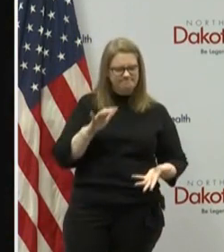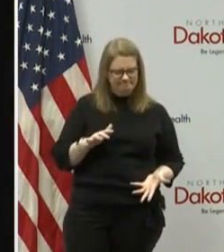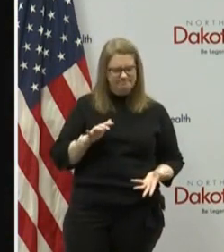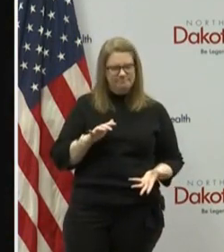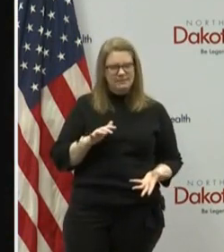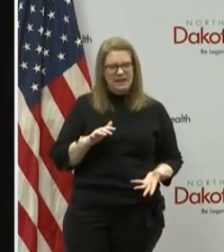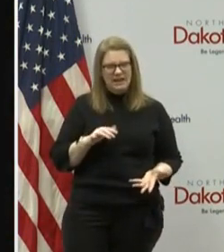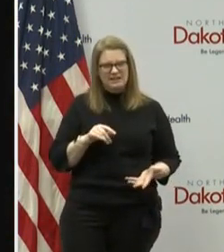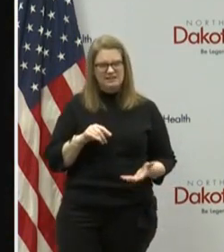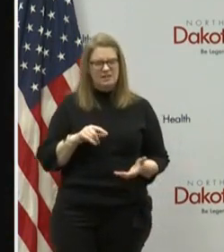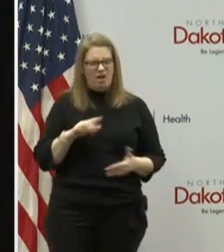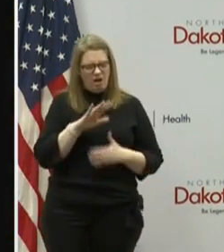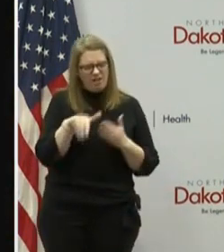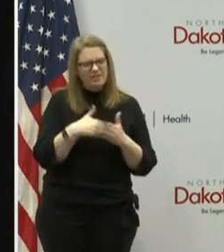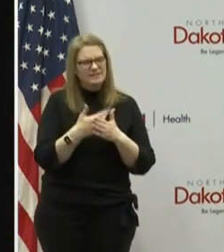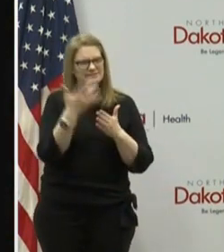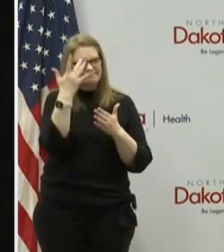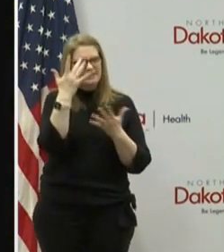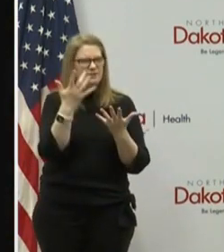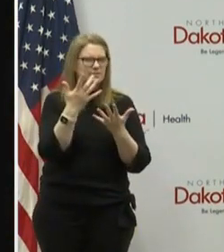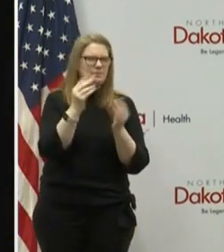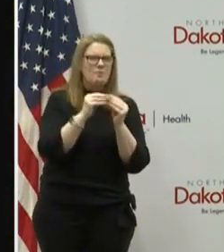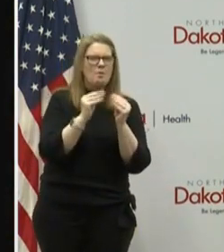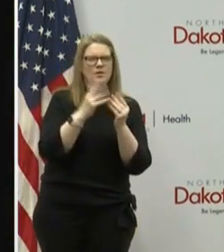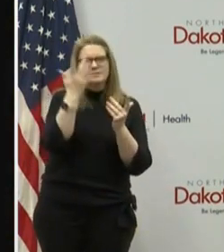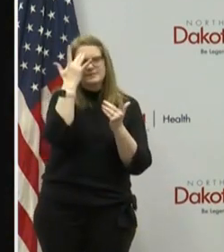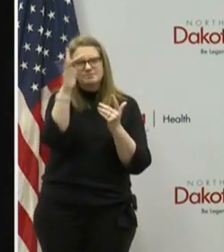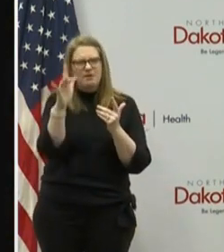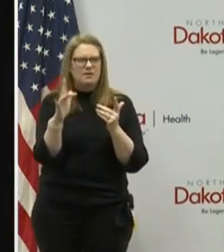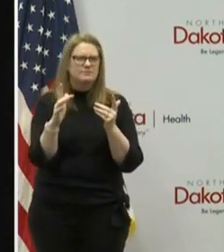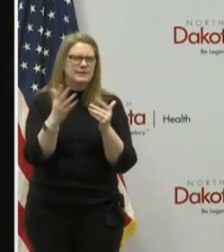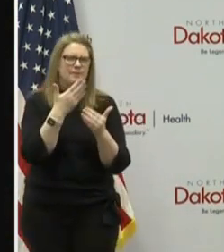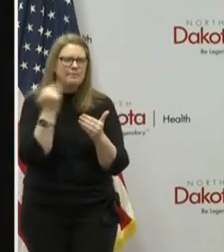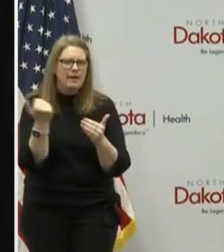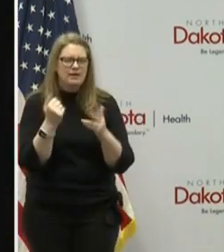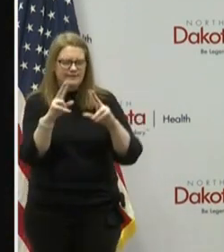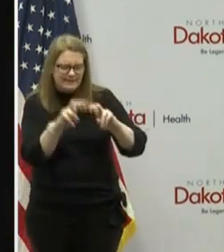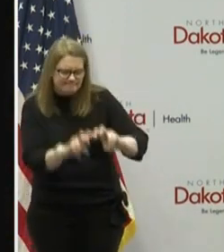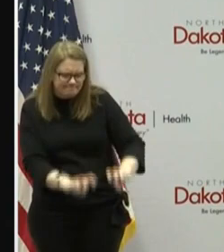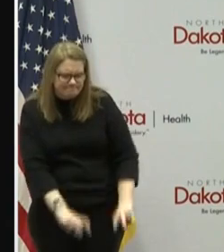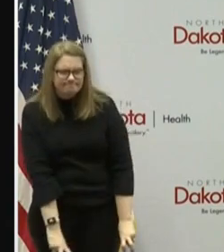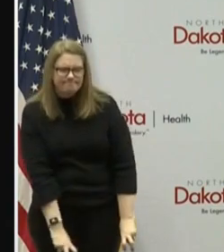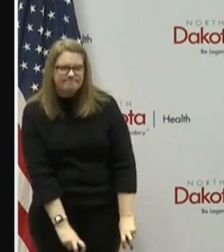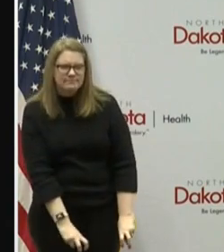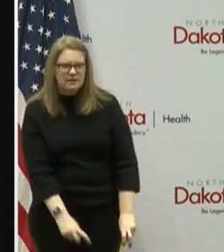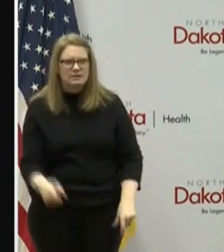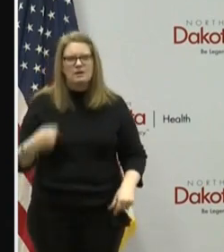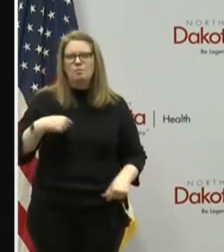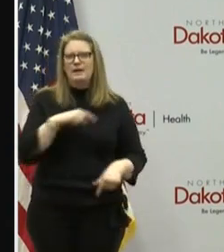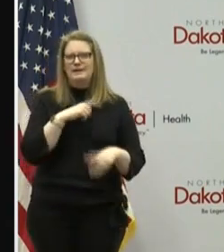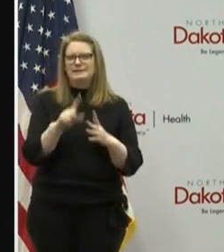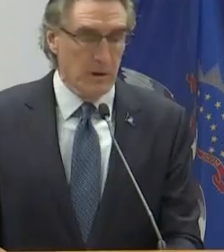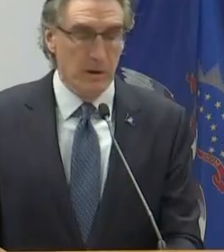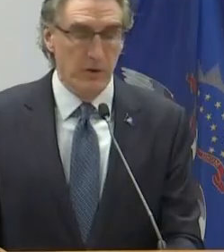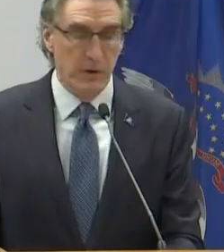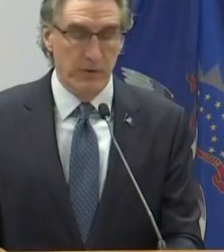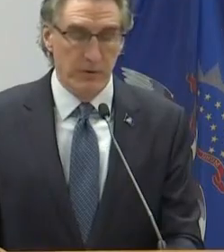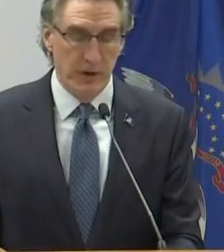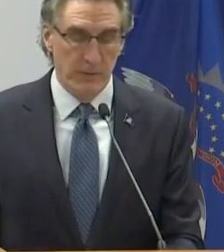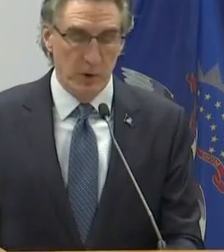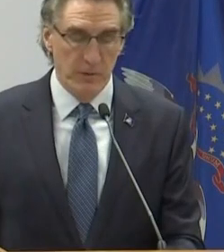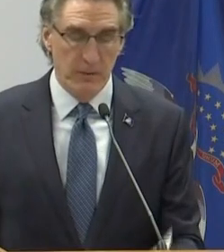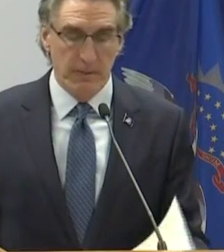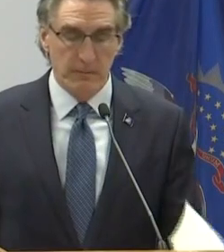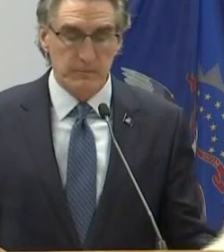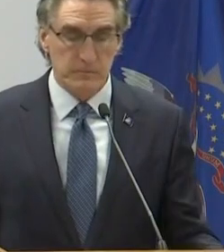contact tracing, the sooner that we can safely open up our economy again. In terms